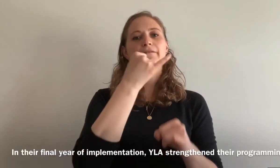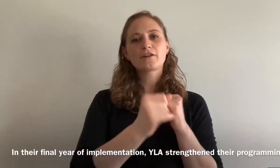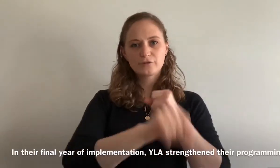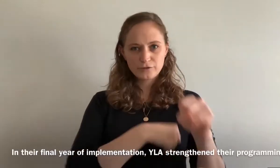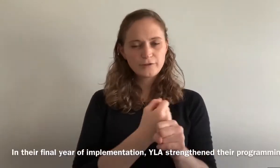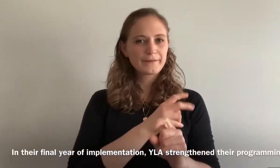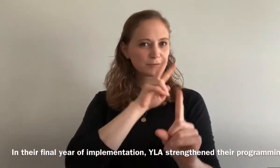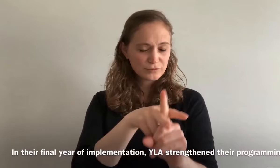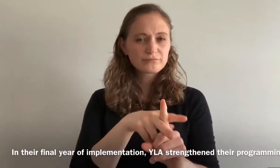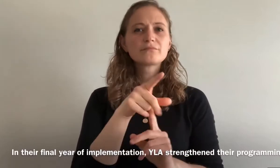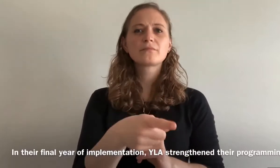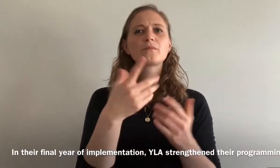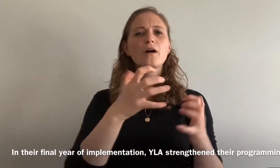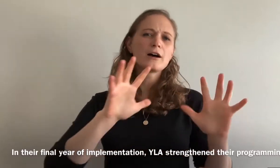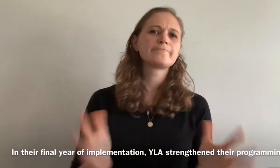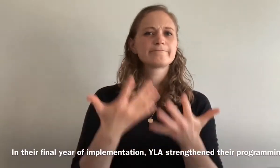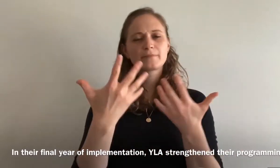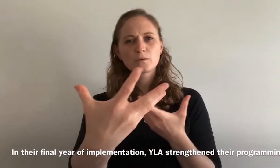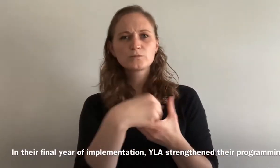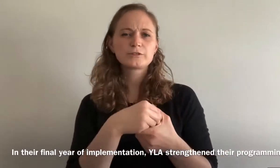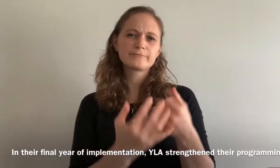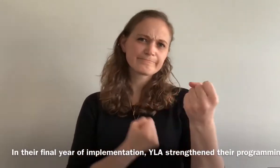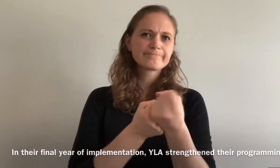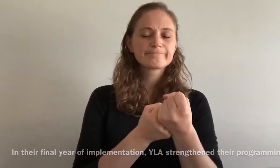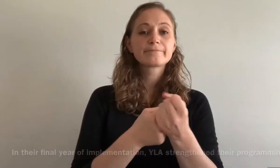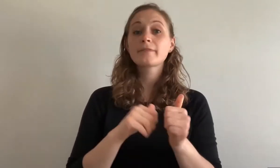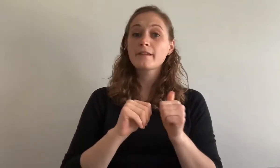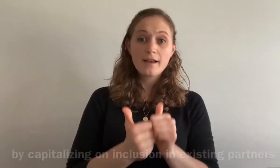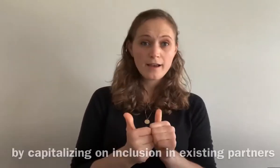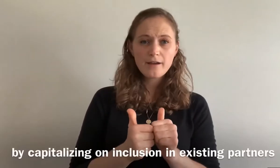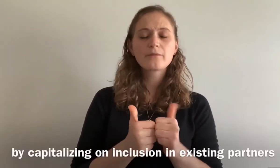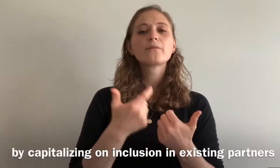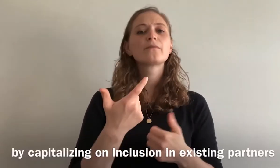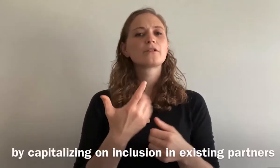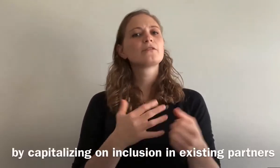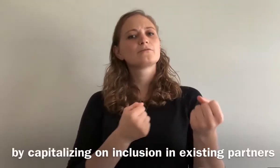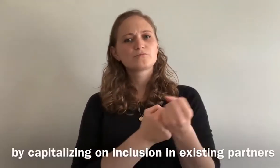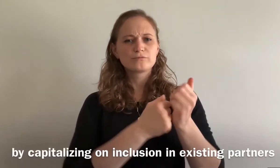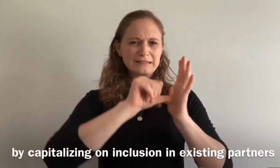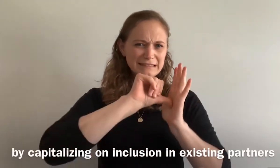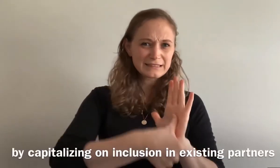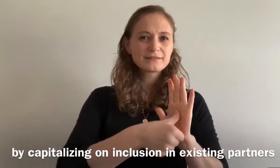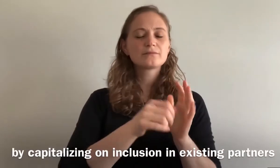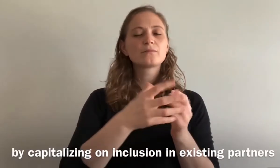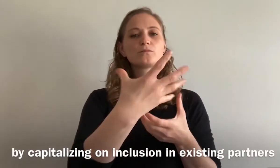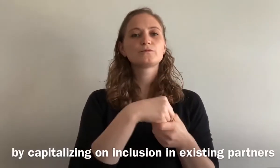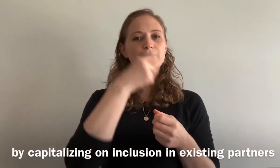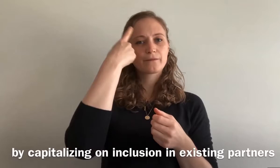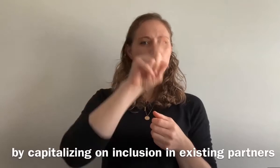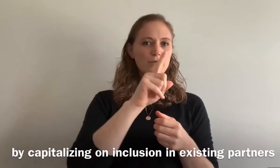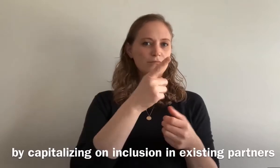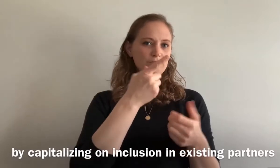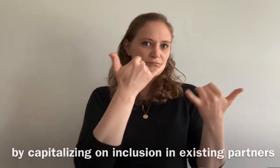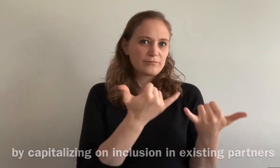year of implementation, YLA strengthened their programming by capitalizing on inclusion with